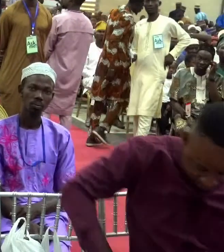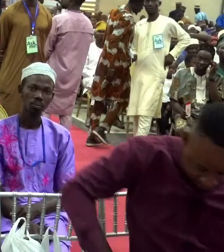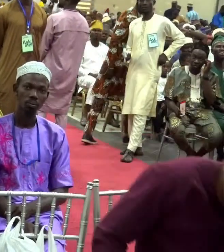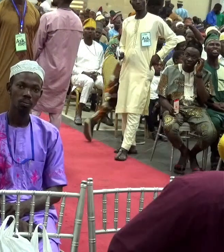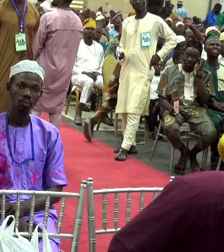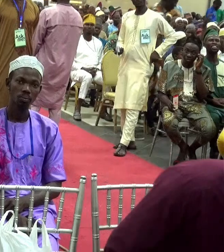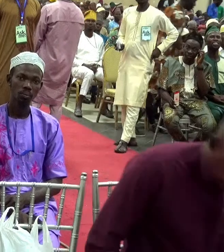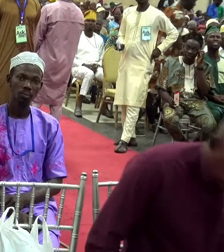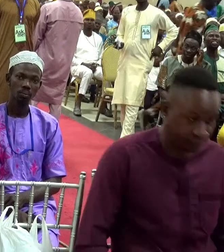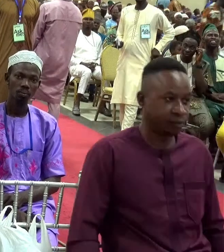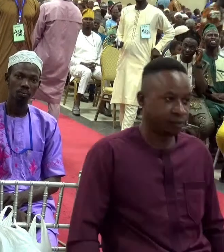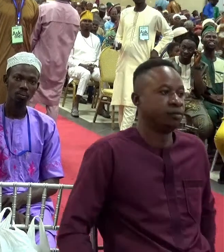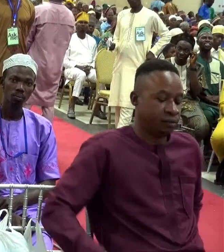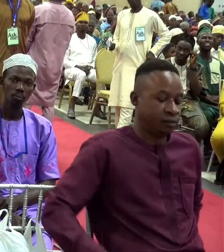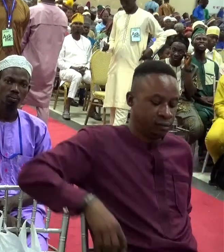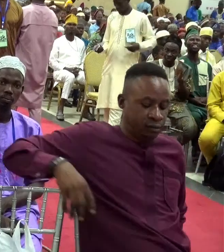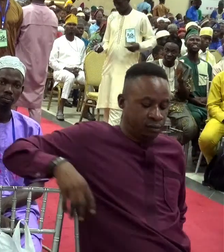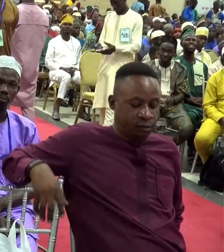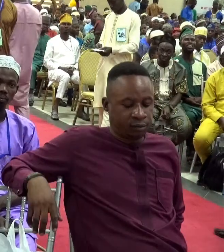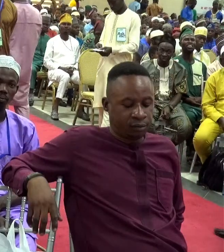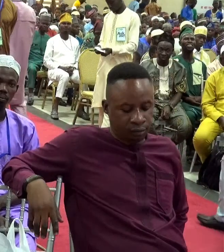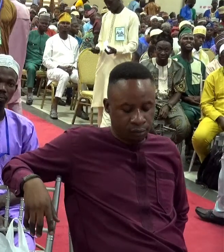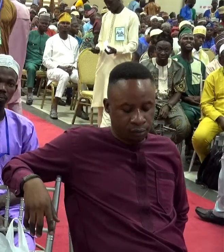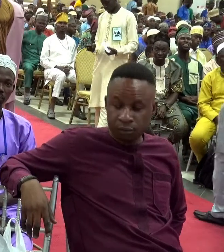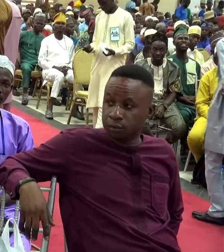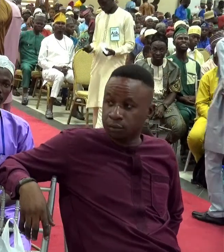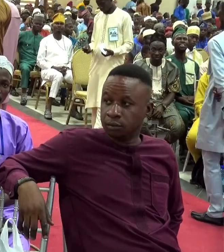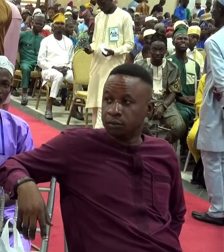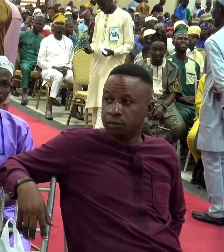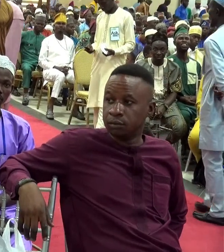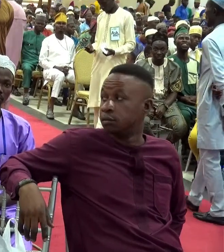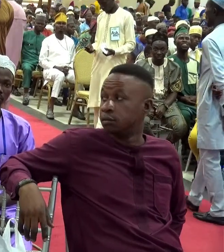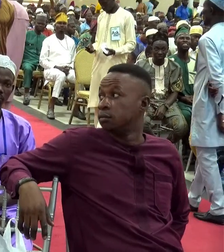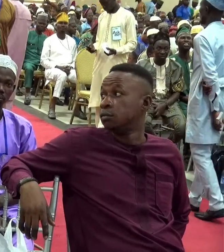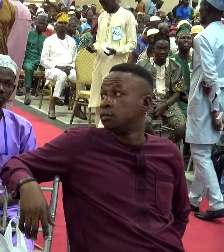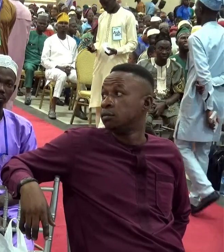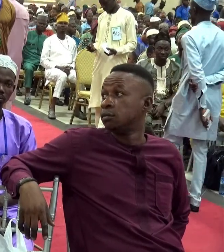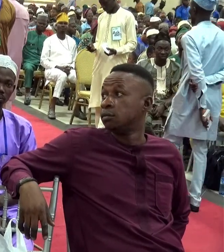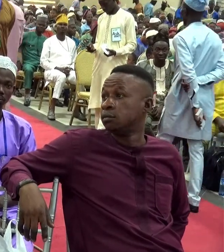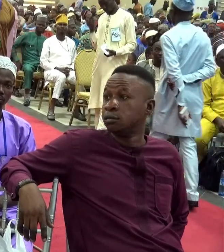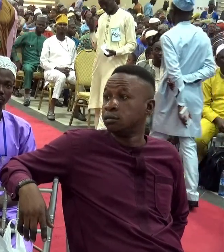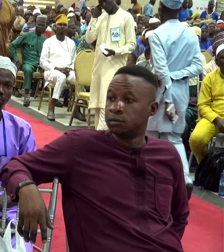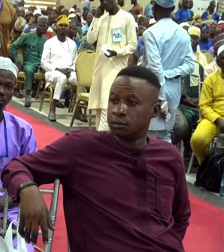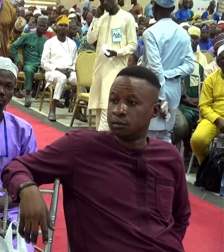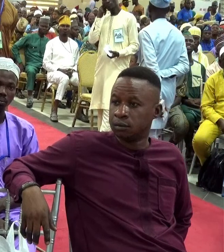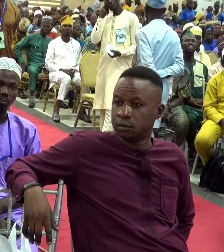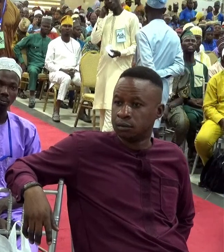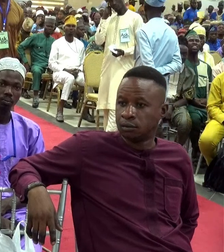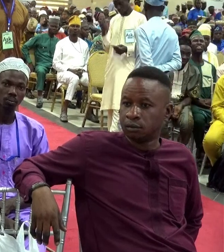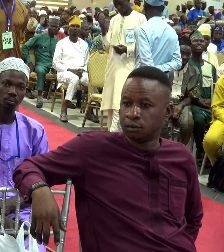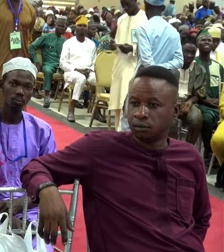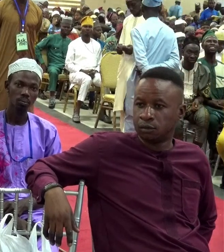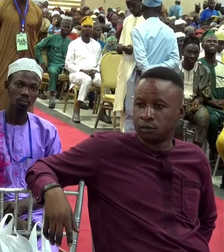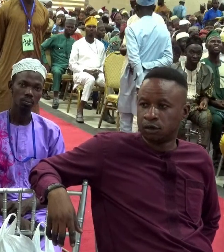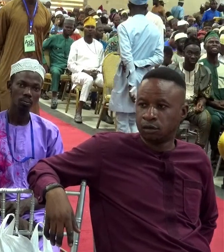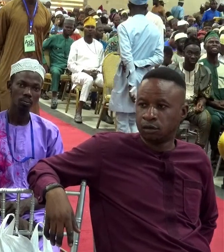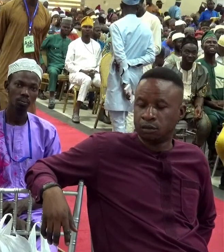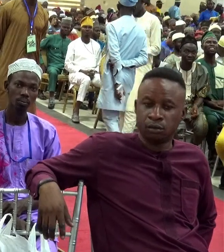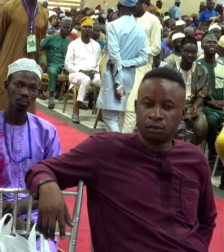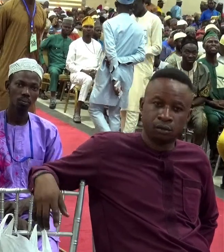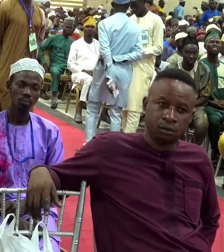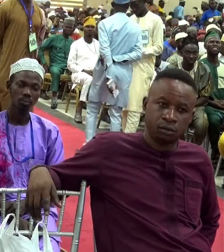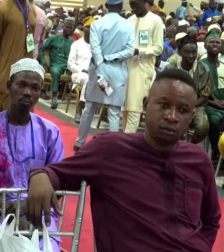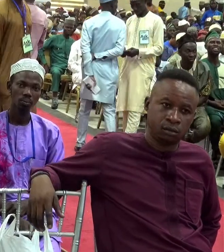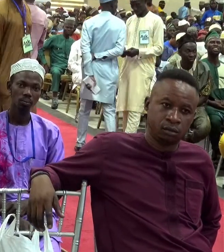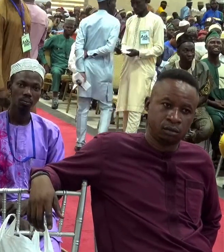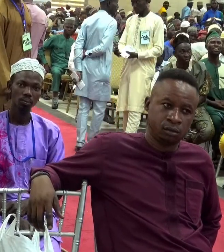yin se teyan fi la se yori alqawiyu, somebody who is competent, that's competency. Alhamin, somebody who is of good character, somebody who is trustworthy. Ko se